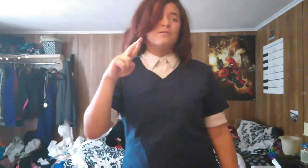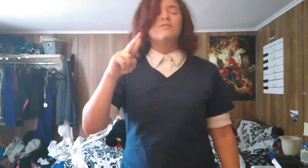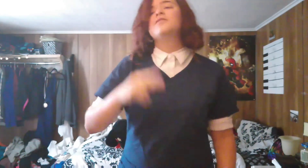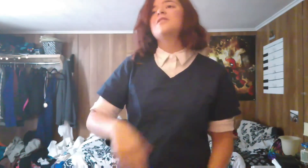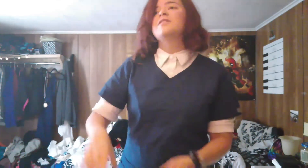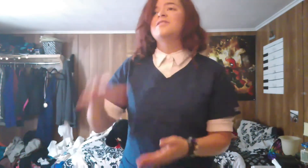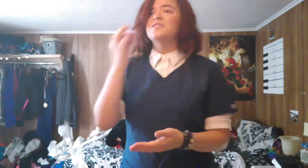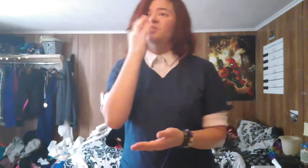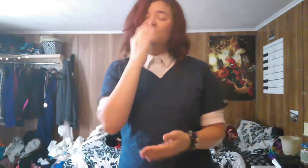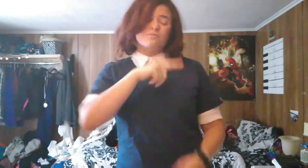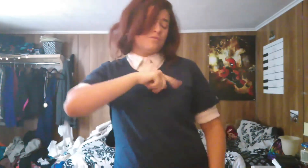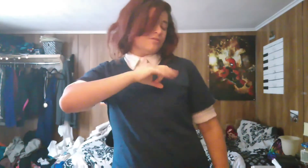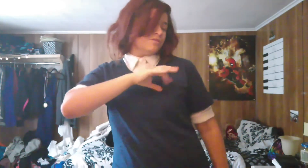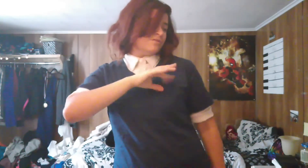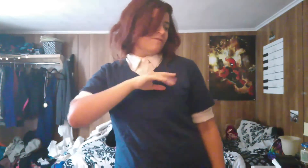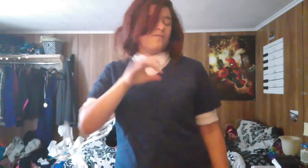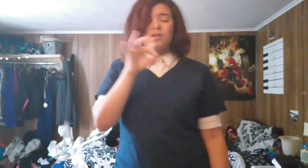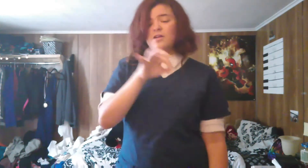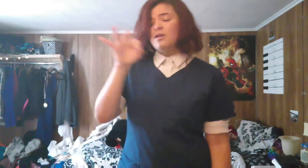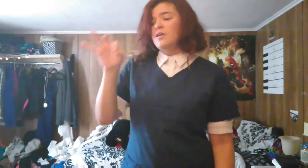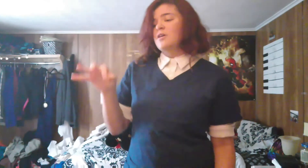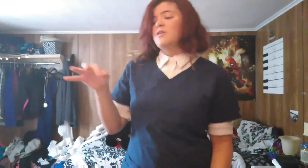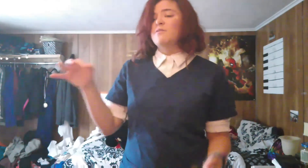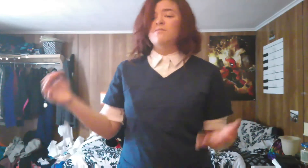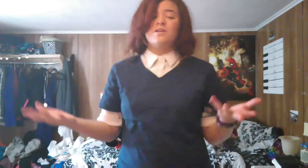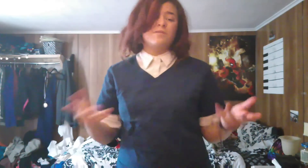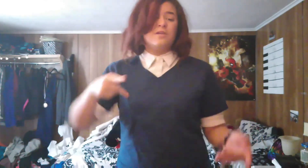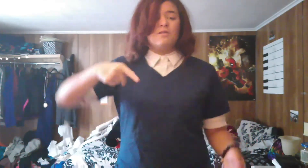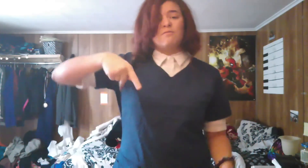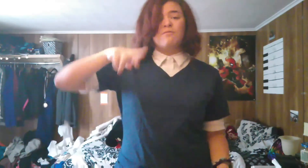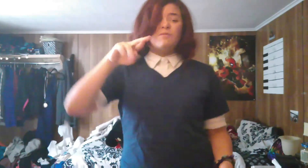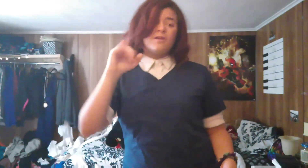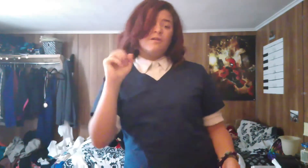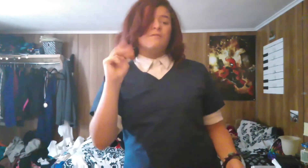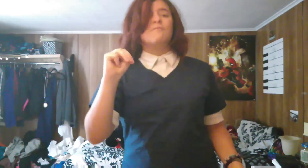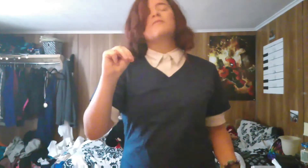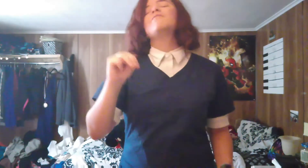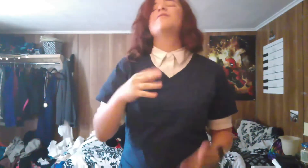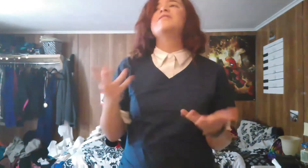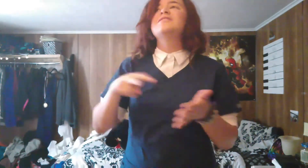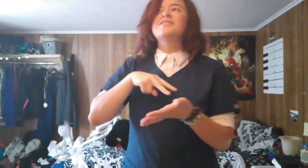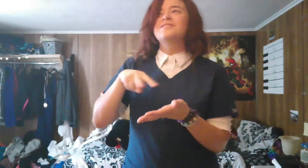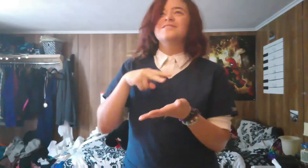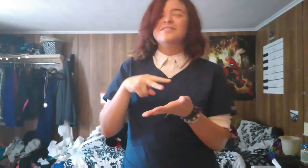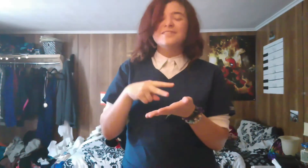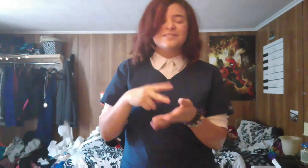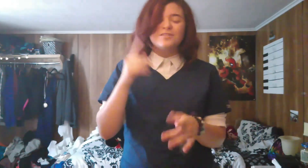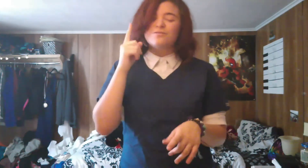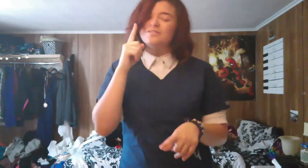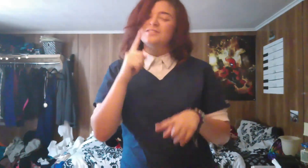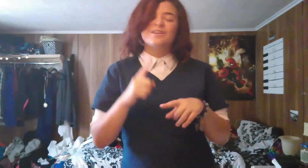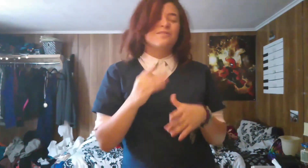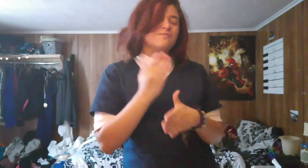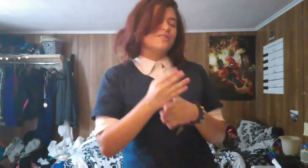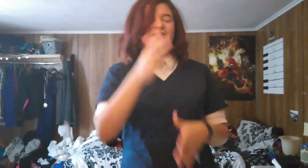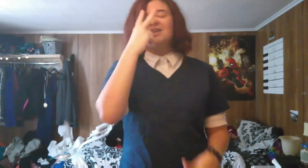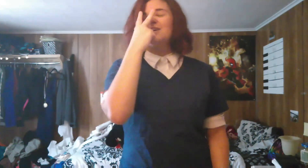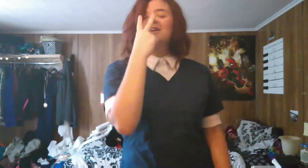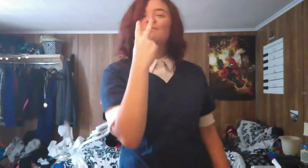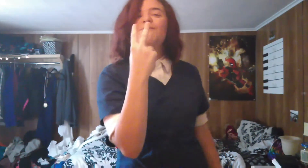we'll eat some chili fries. Maybe prom night, maybe dancing. Don't stop looking in my